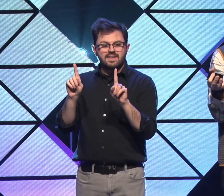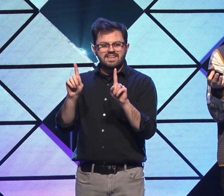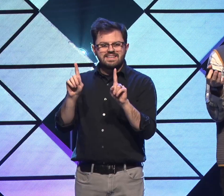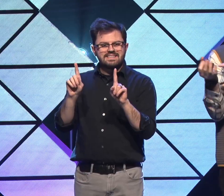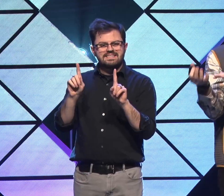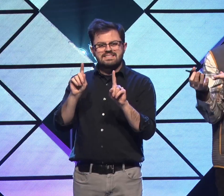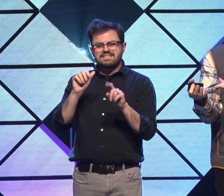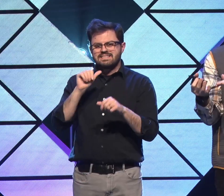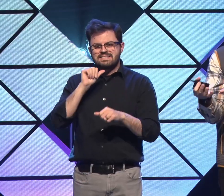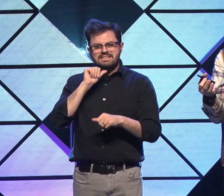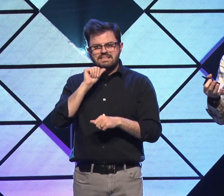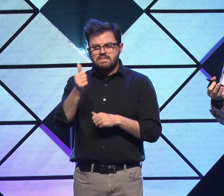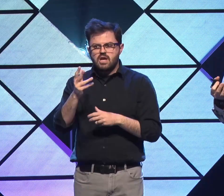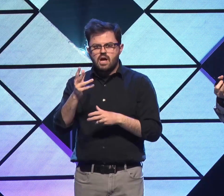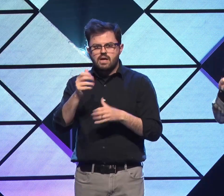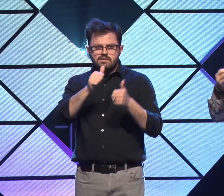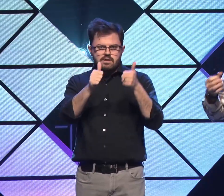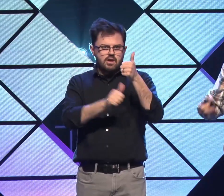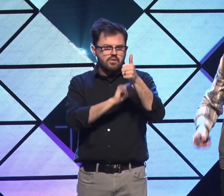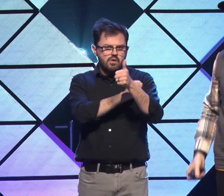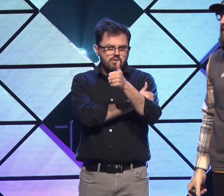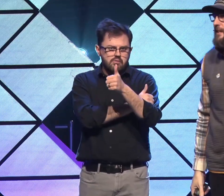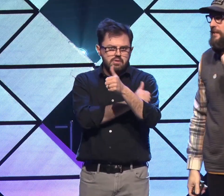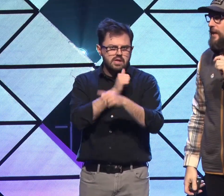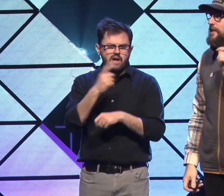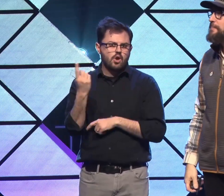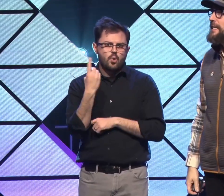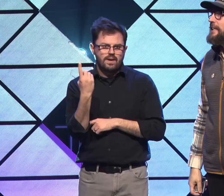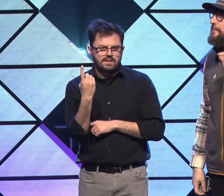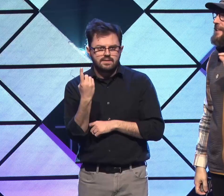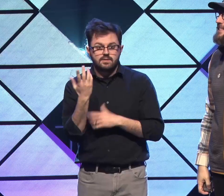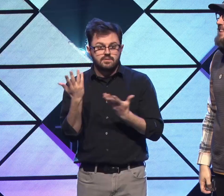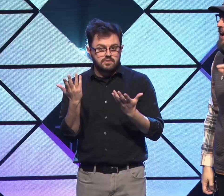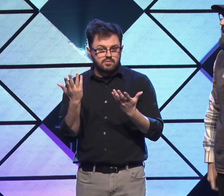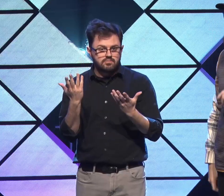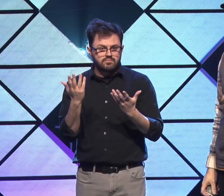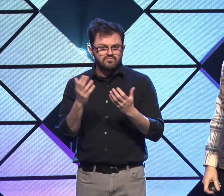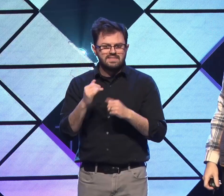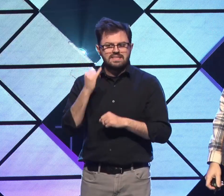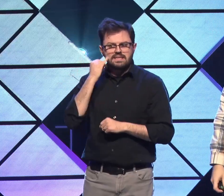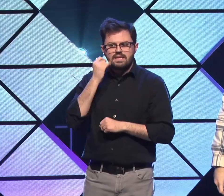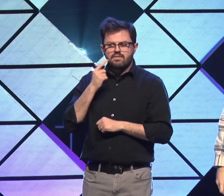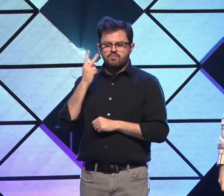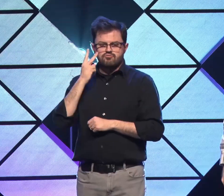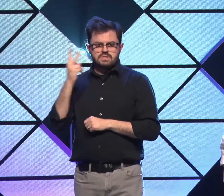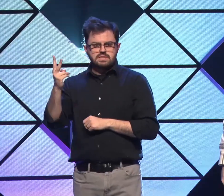outside of authority necessarily, right? So think of things like this: a speed limit sign,